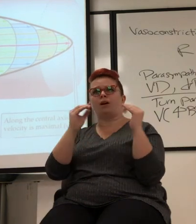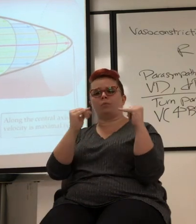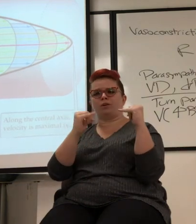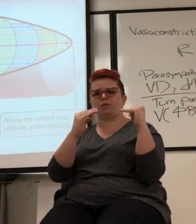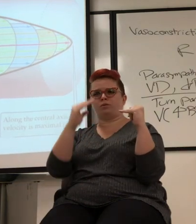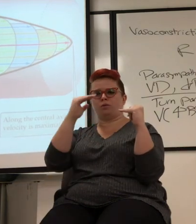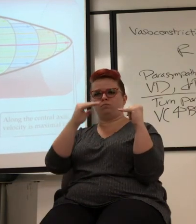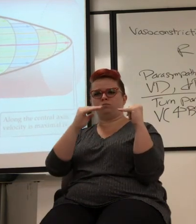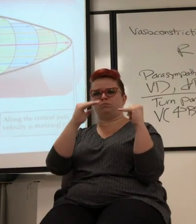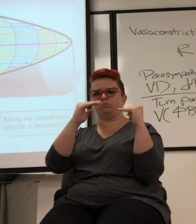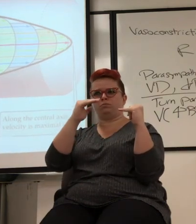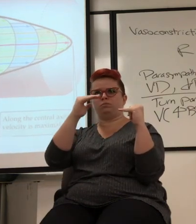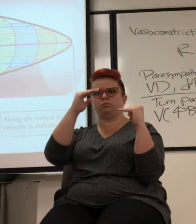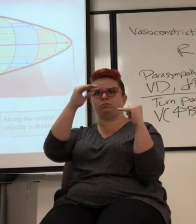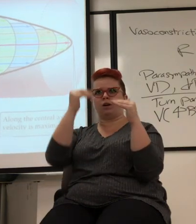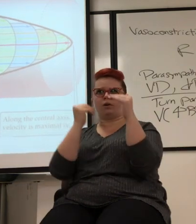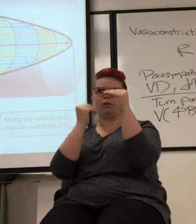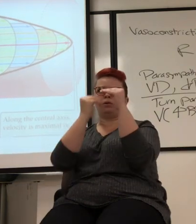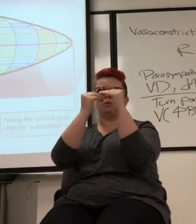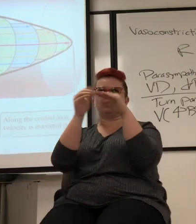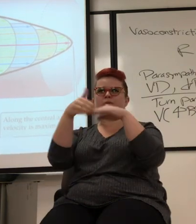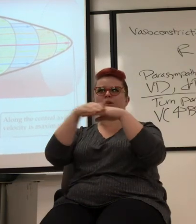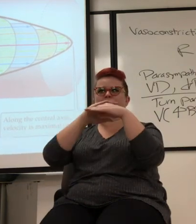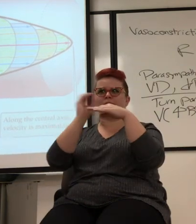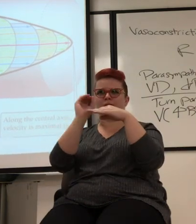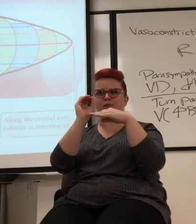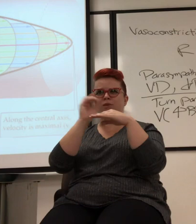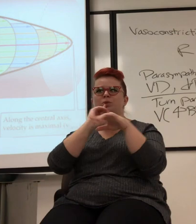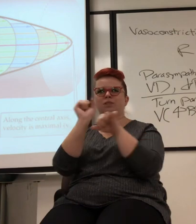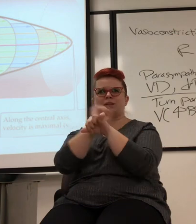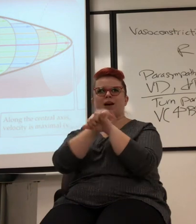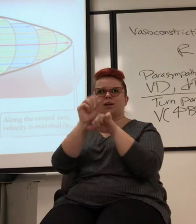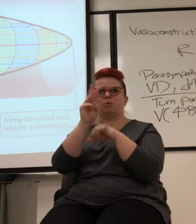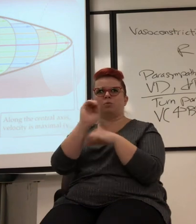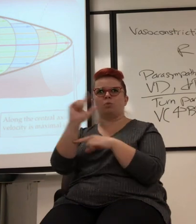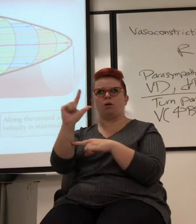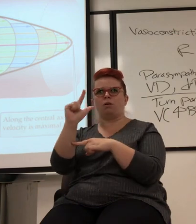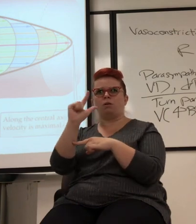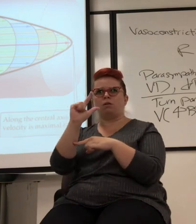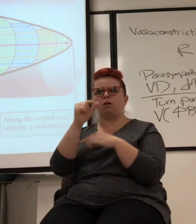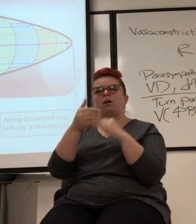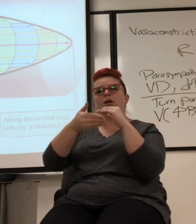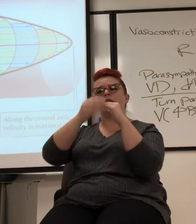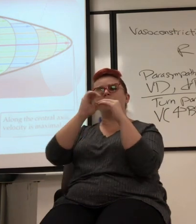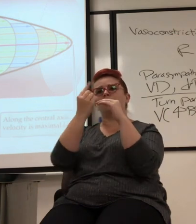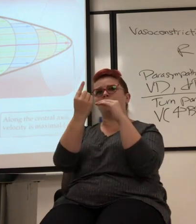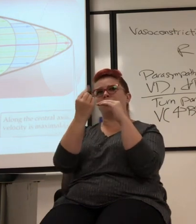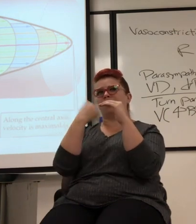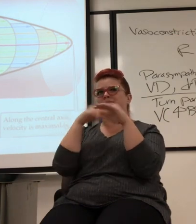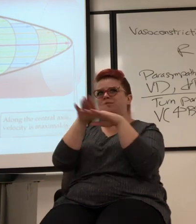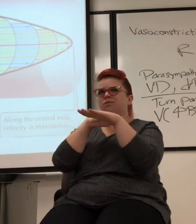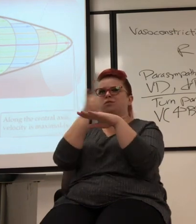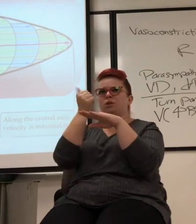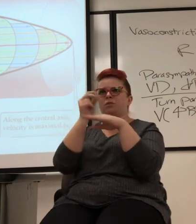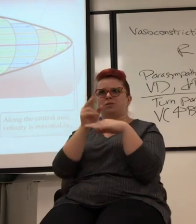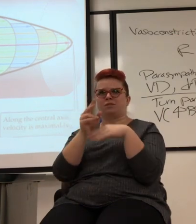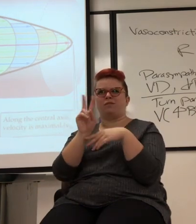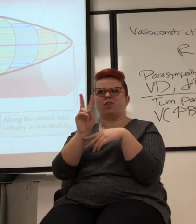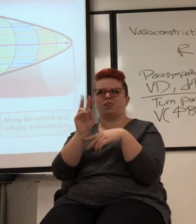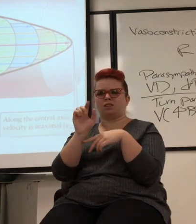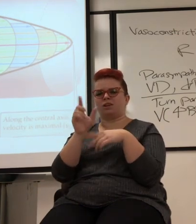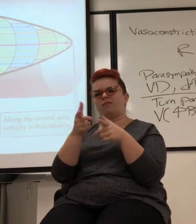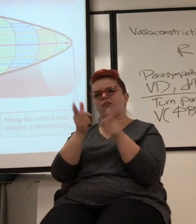progressively closer to layer zero, which is the actual vessel wall, layer one has the slowest velocity because it